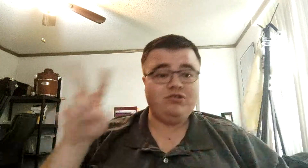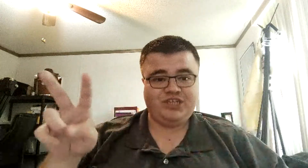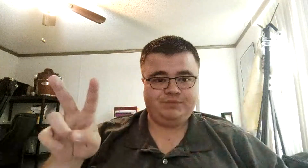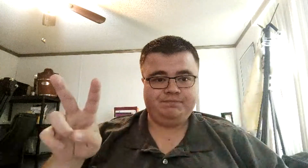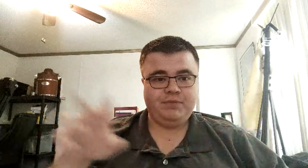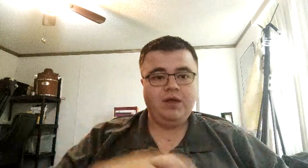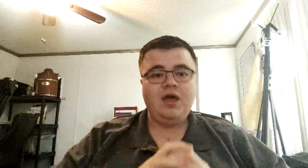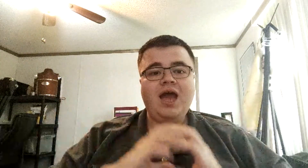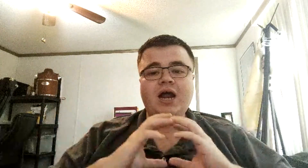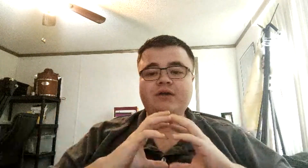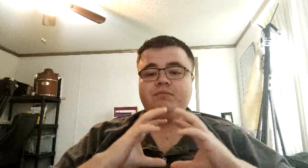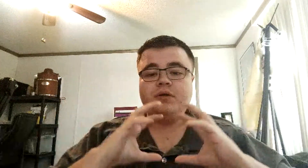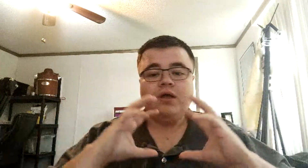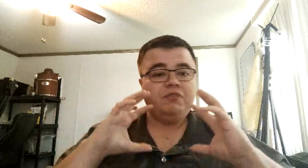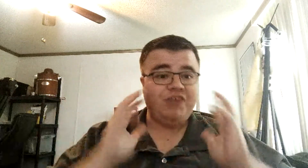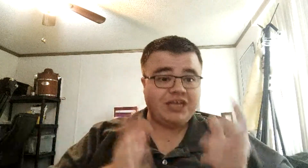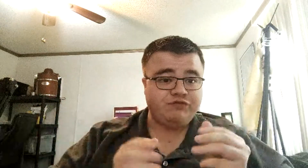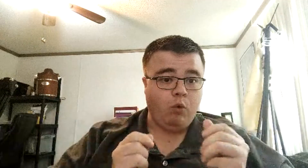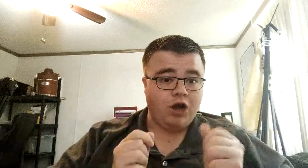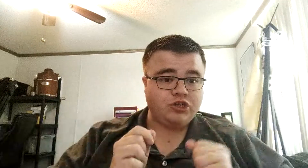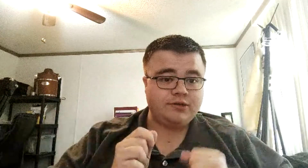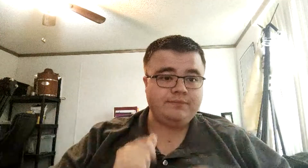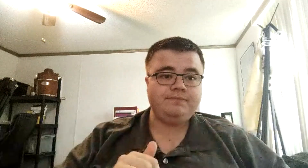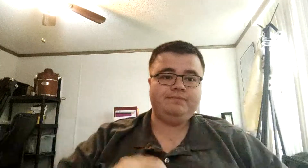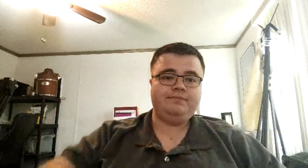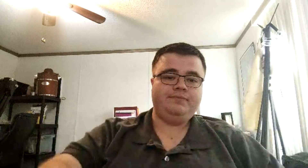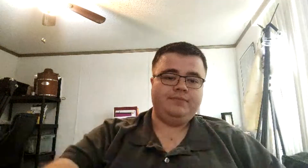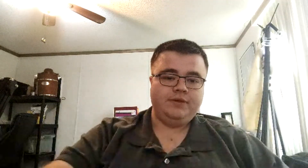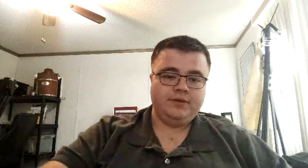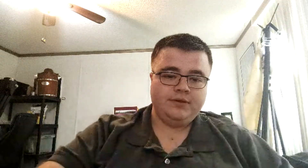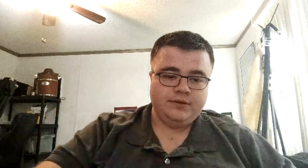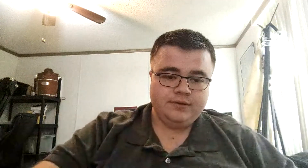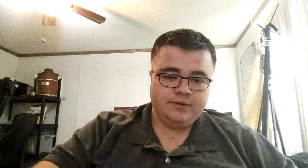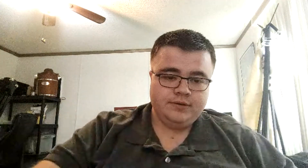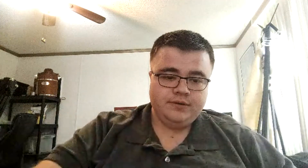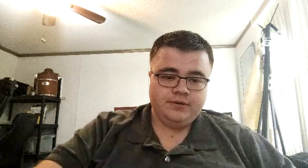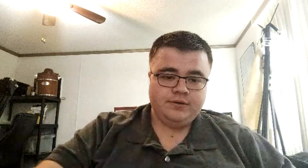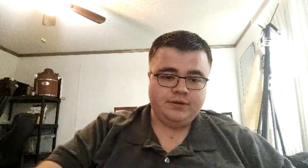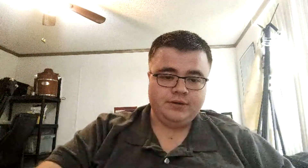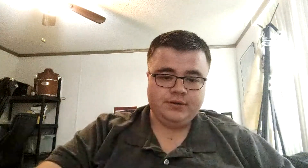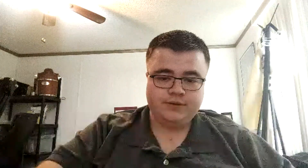oralism. Thanks for watching.